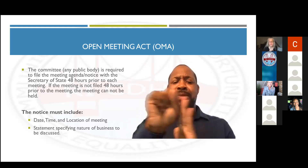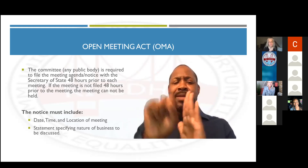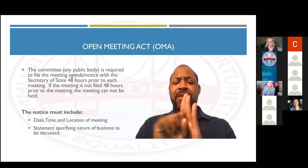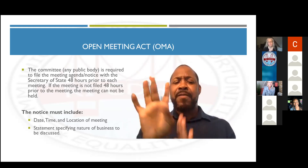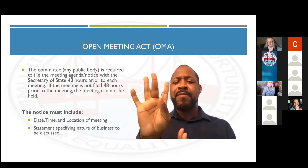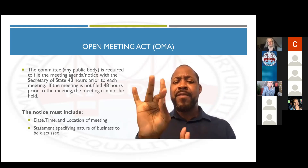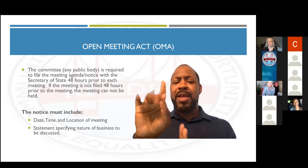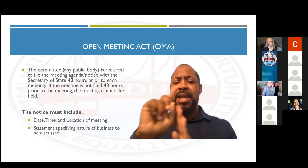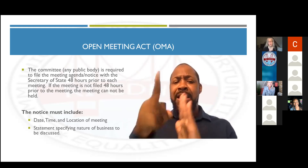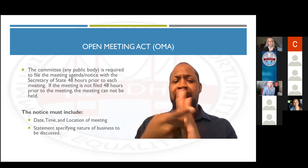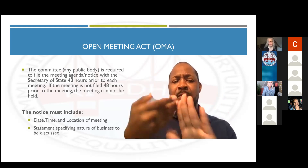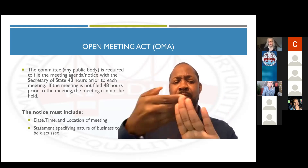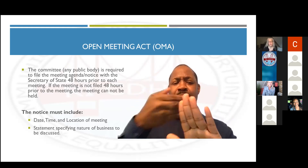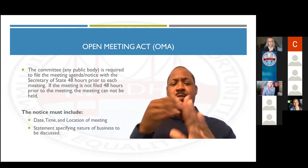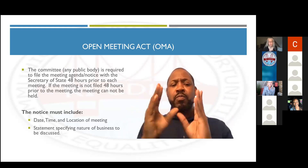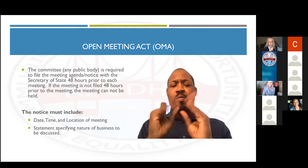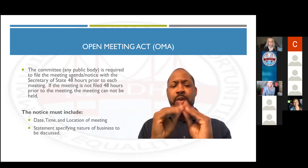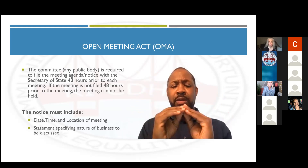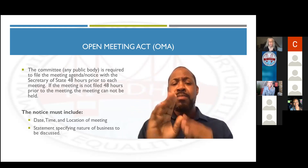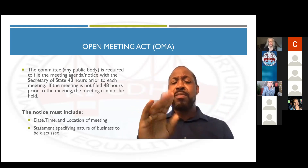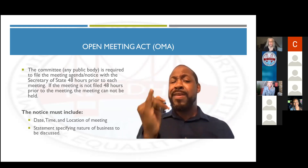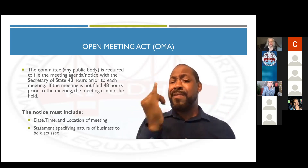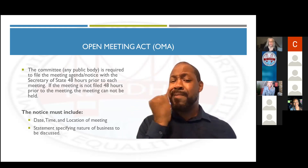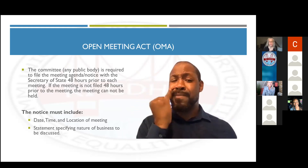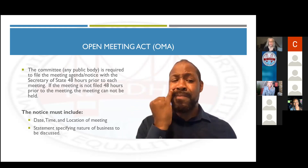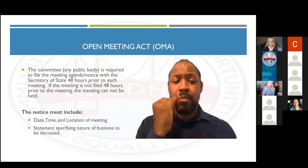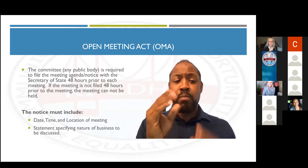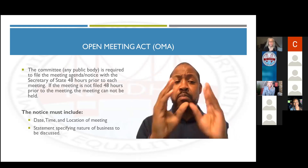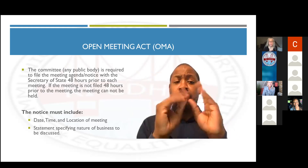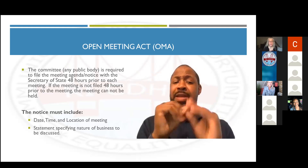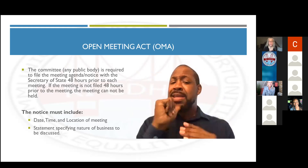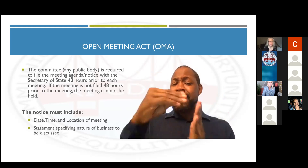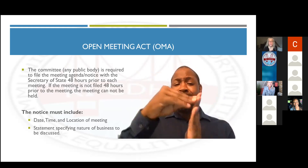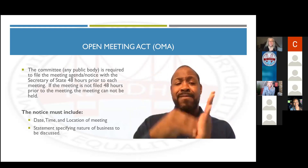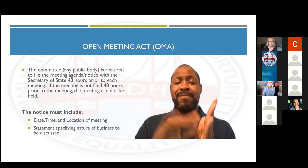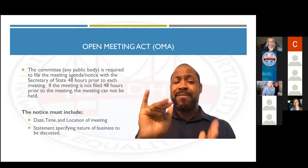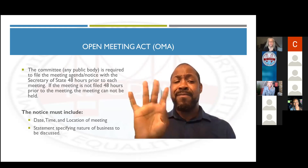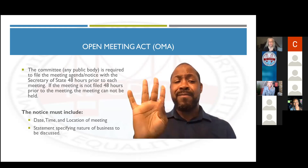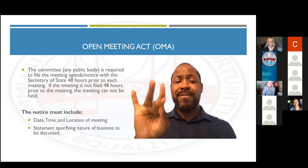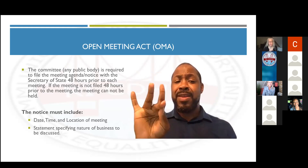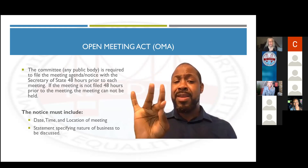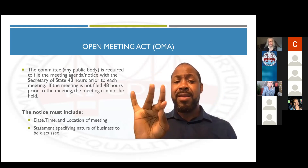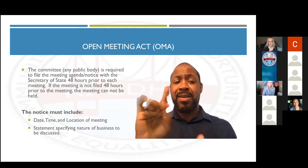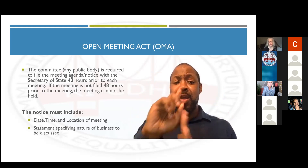State 48 hours prior to each meeting. If the meeting is not filed 48 hours